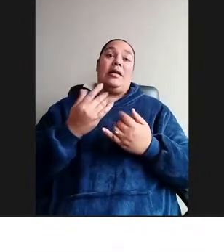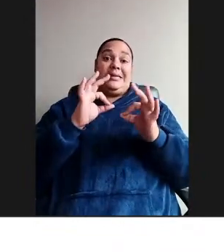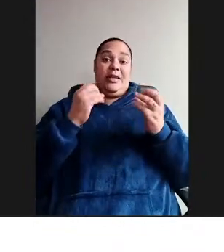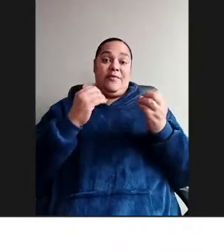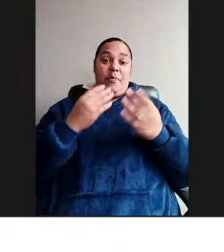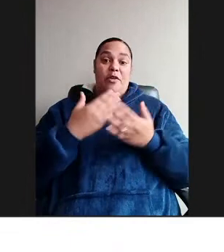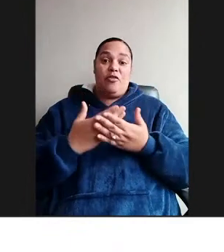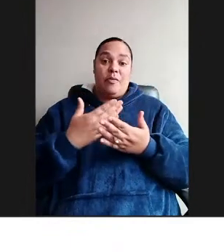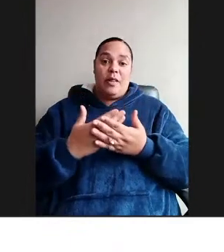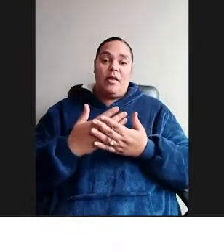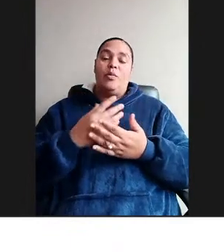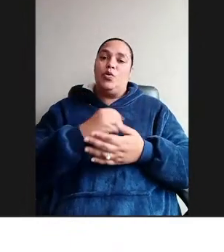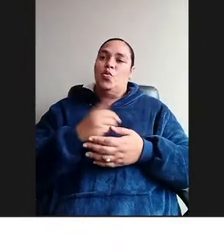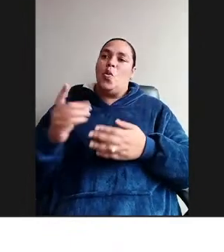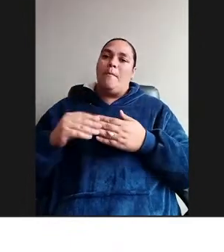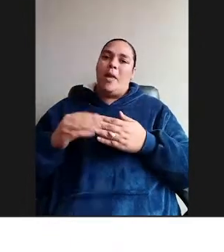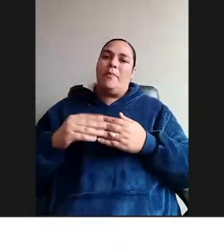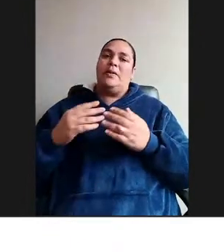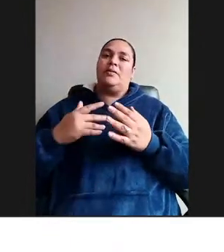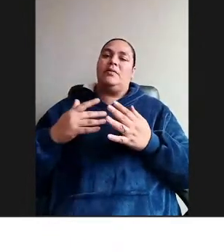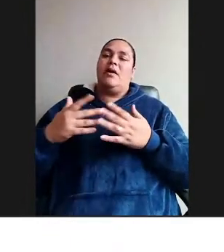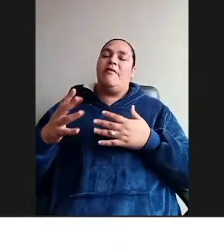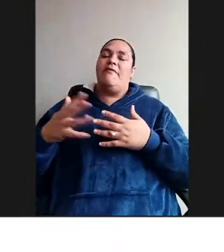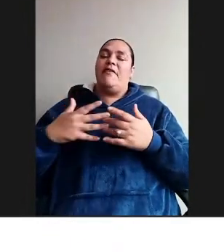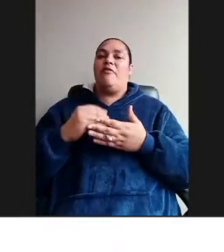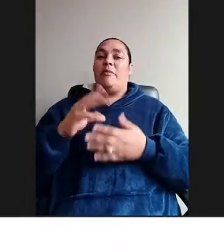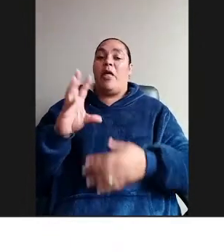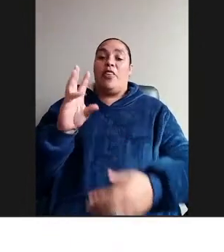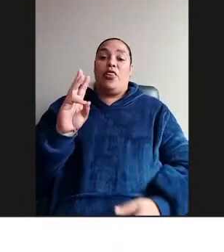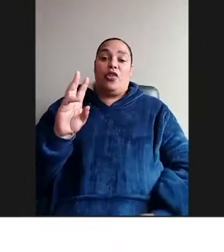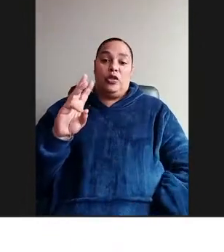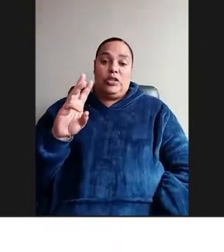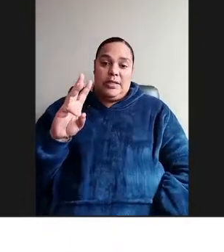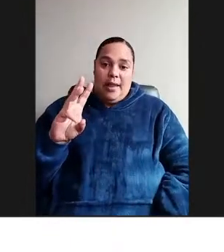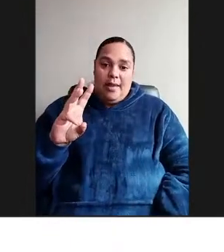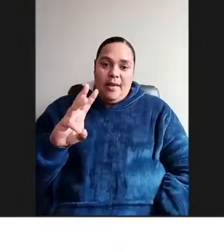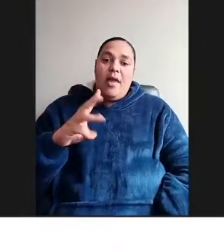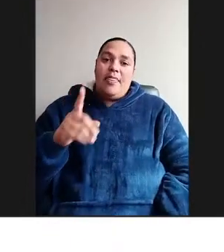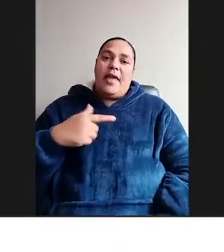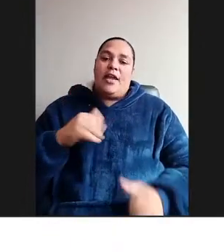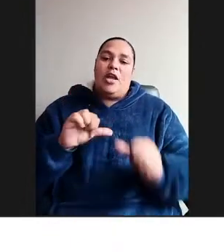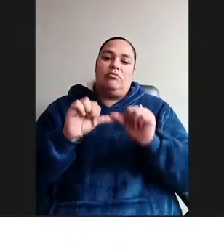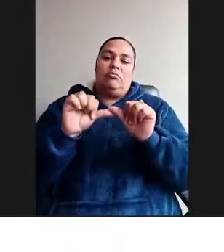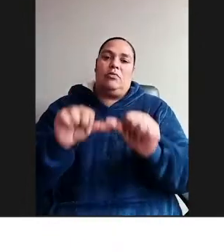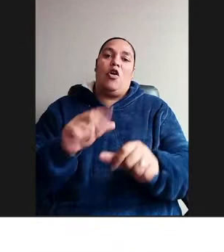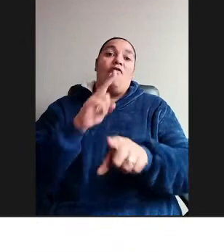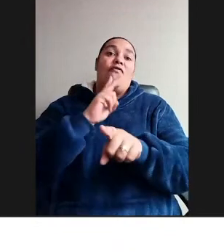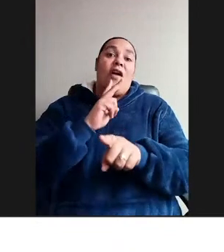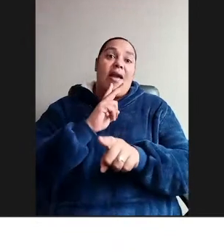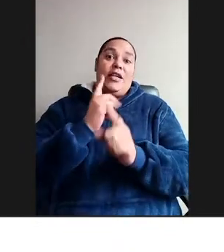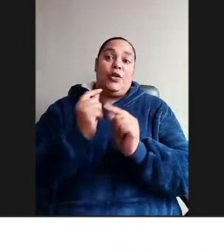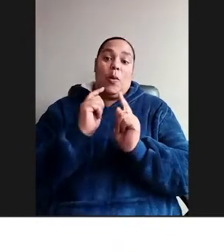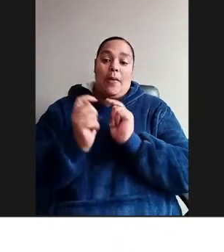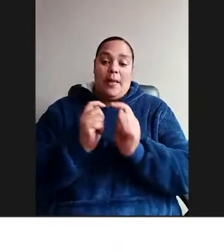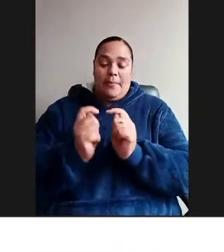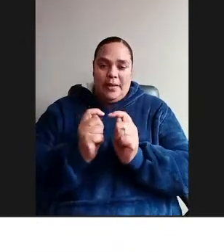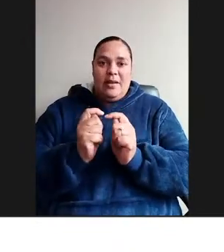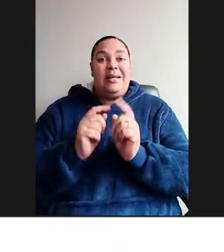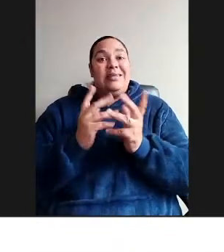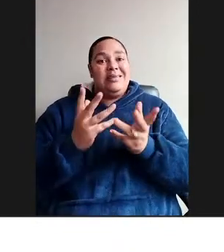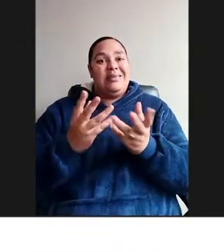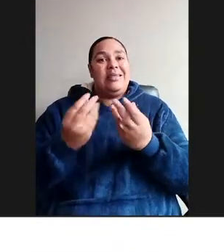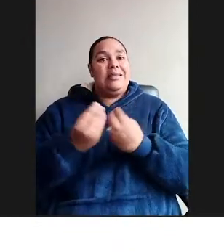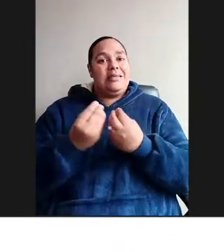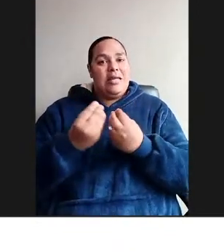to the Members Affairs Office by the Thursday, so that the run could be conducted on a Friday. This is something that has